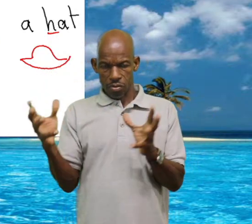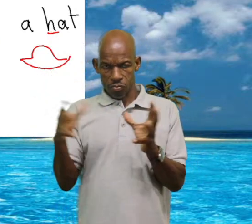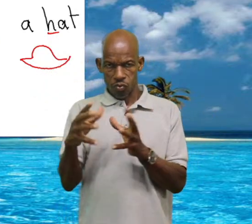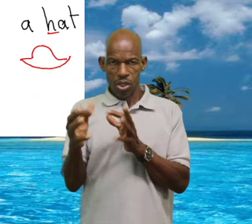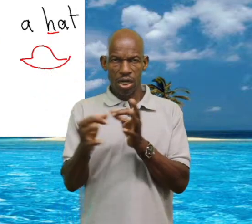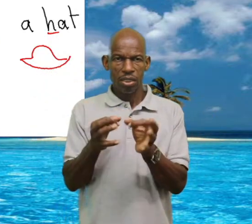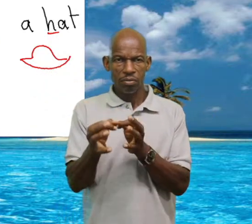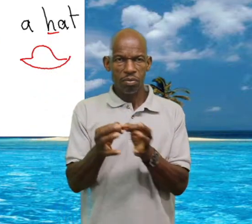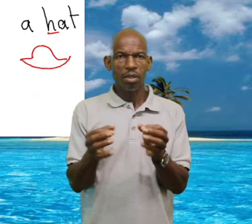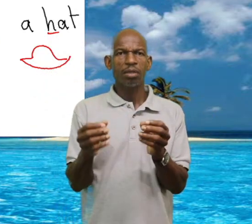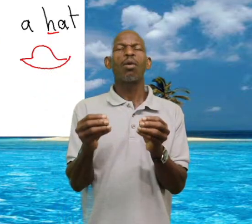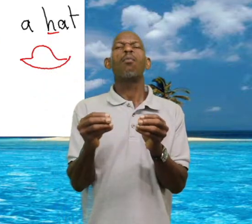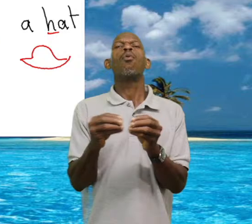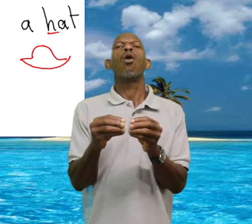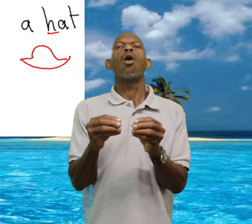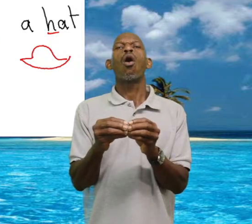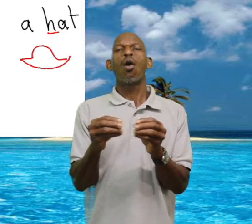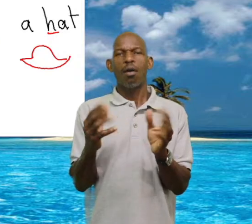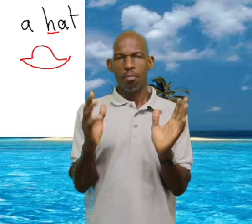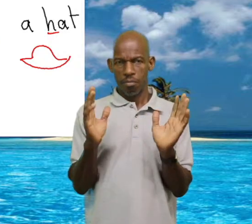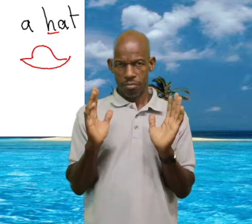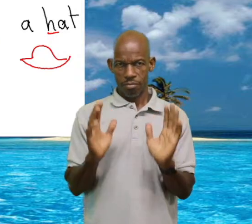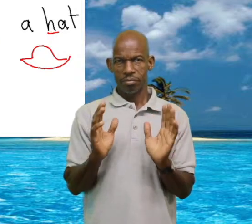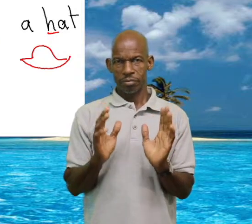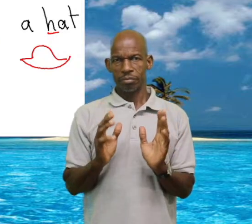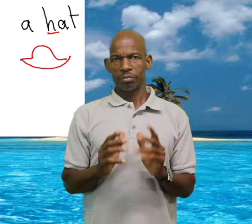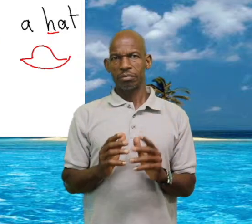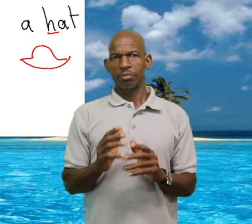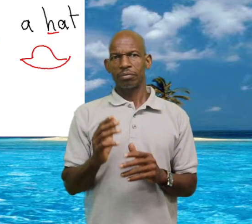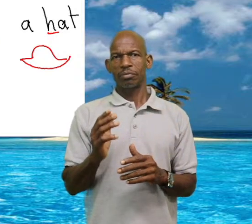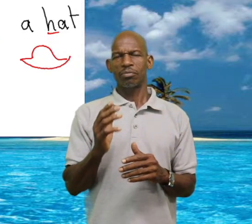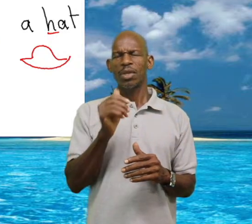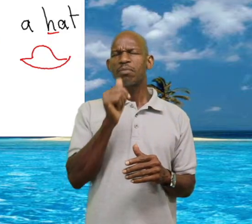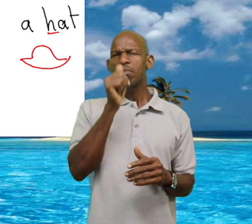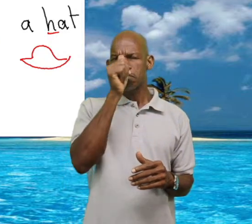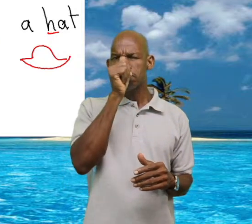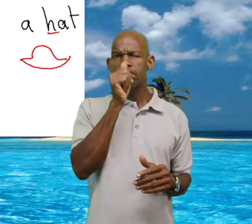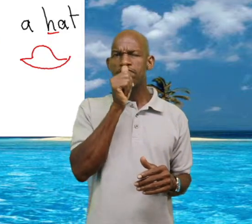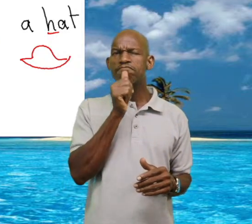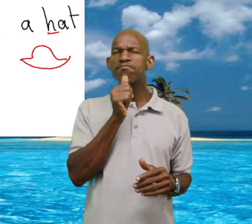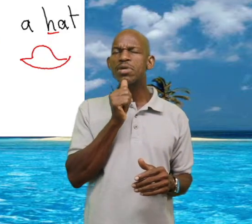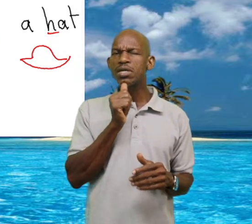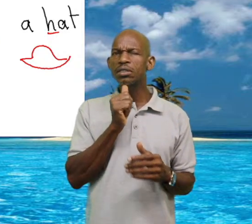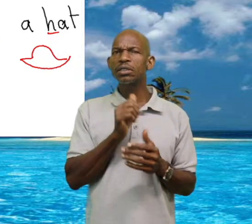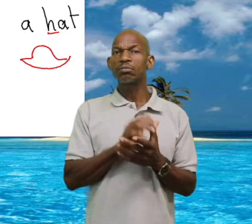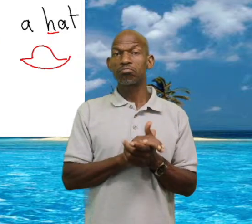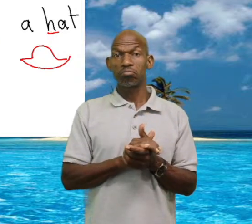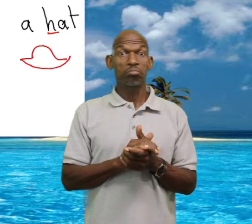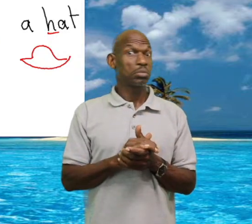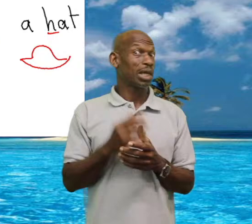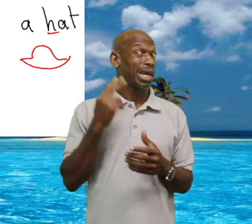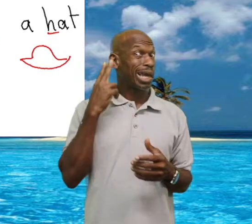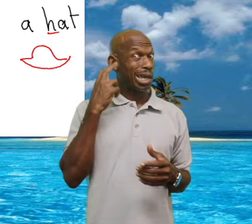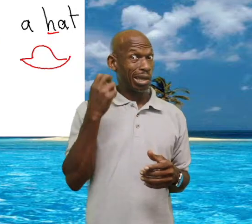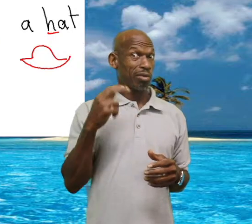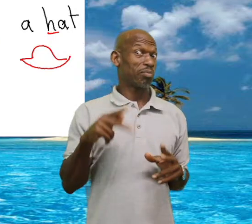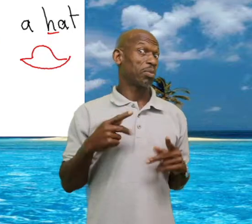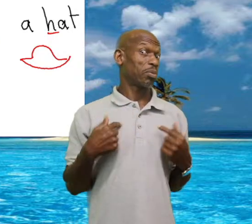by bit. Okay? And I know you have to be patient, and it goes with whether you are deaf or even you're learning another